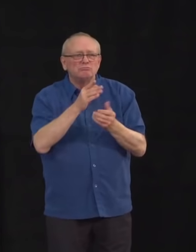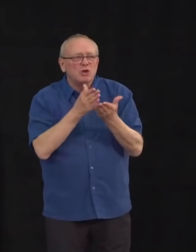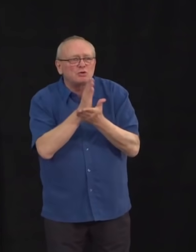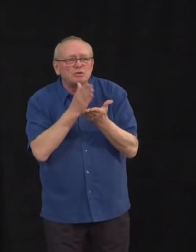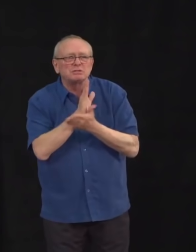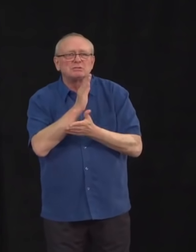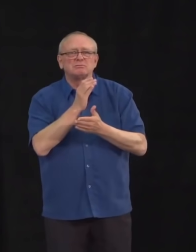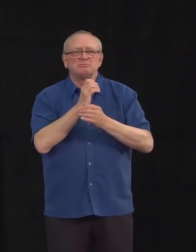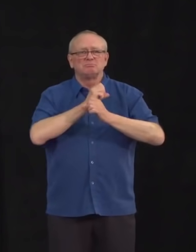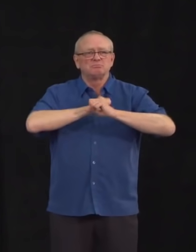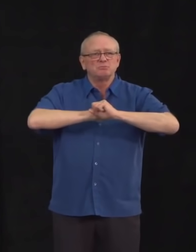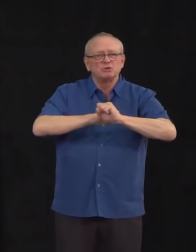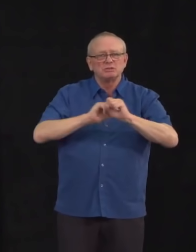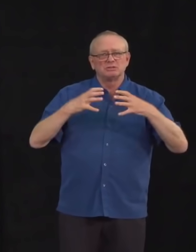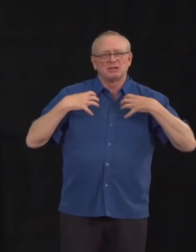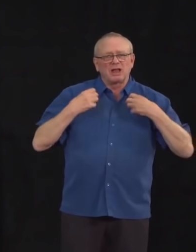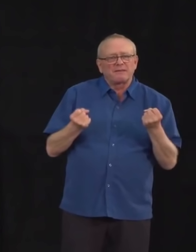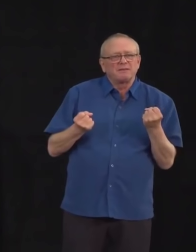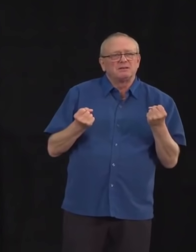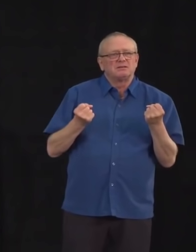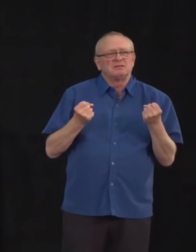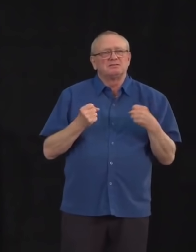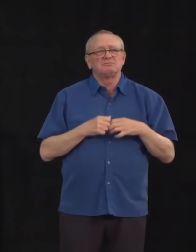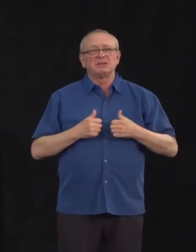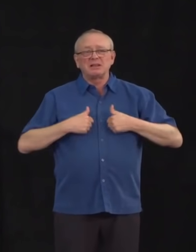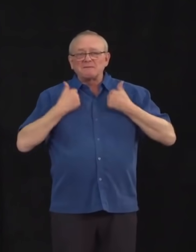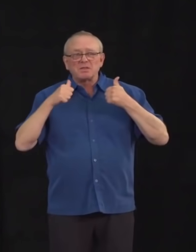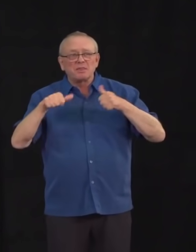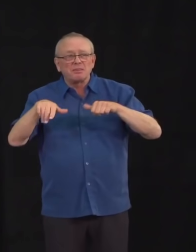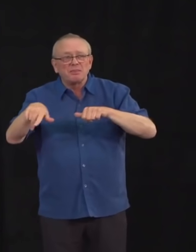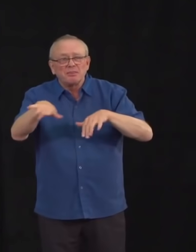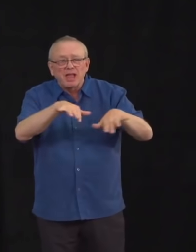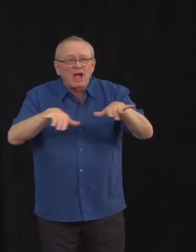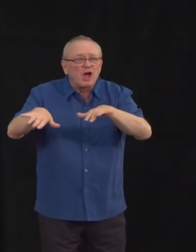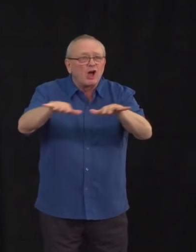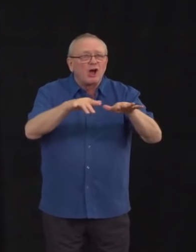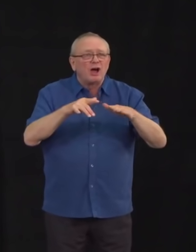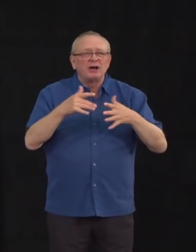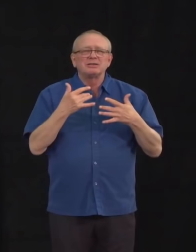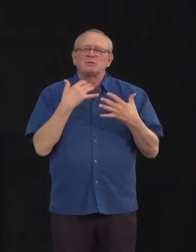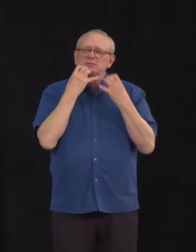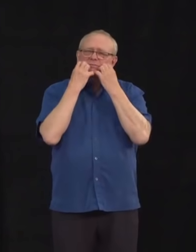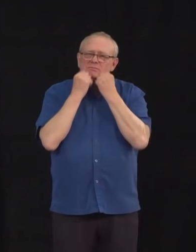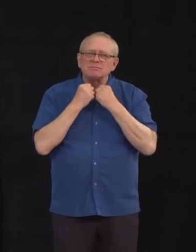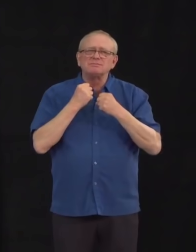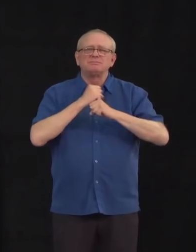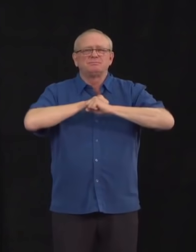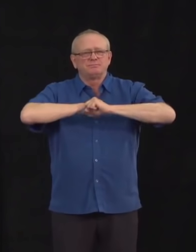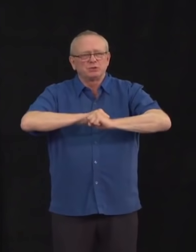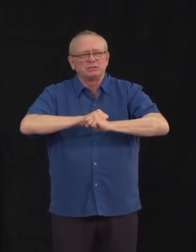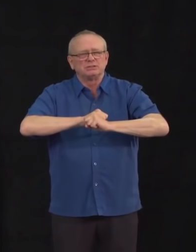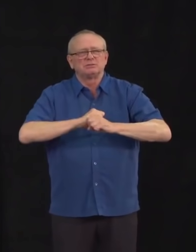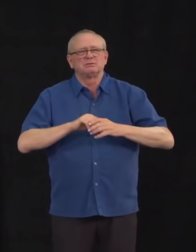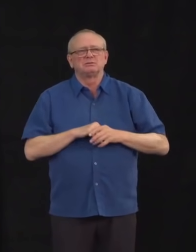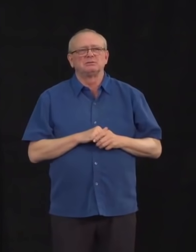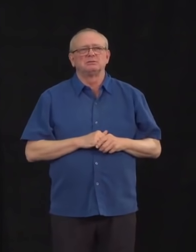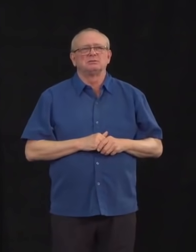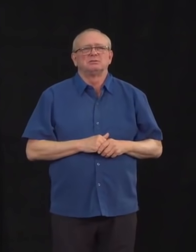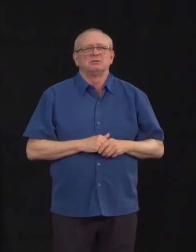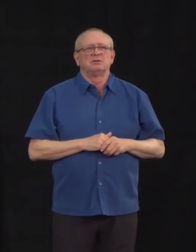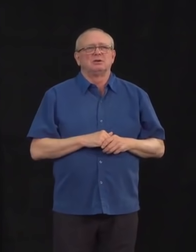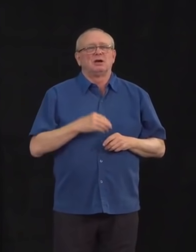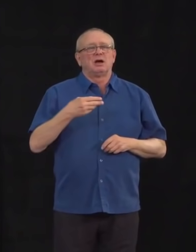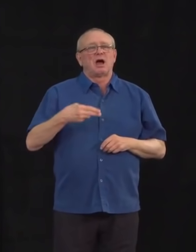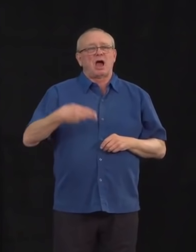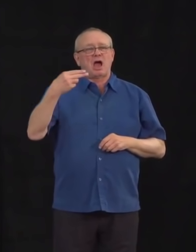and staff working in these settings. In High River, there have now been 949 cases at the Cargill Meatpacking